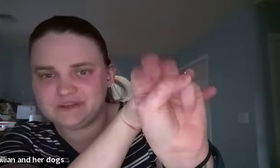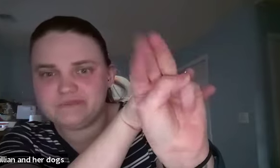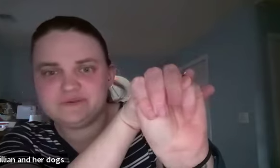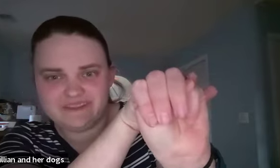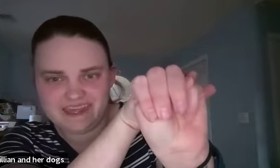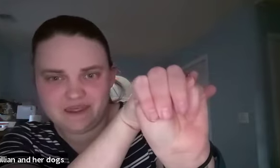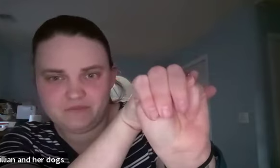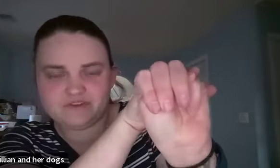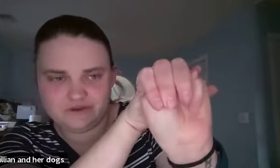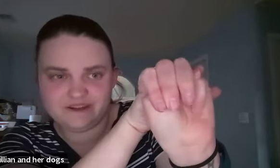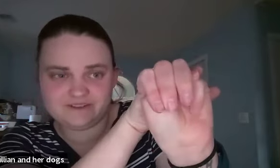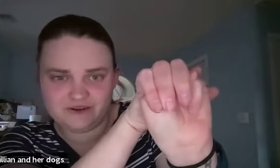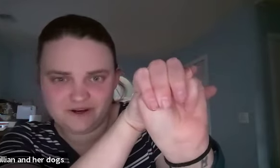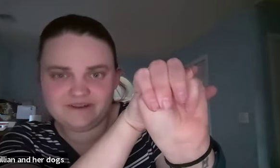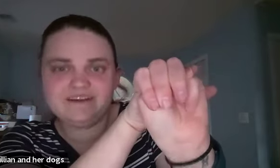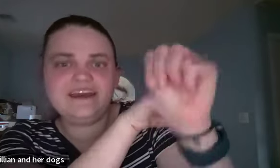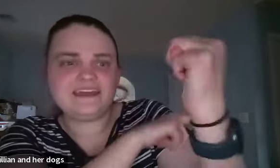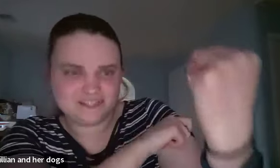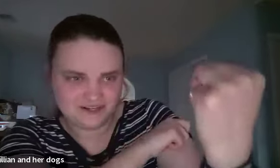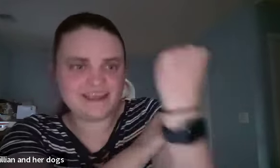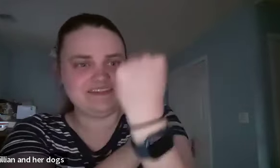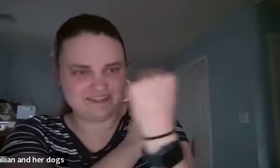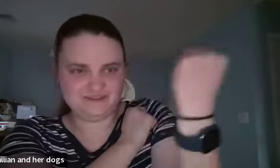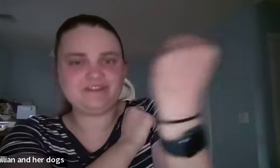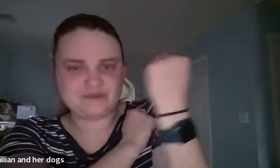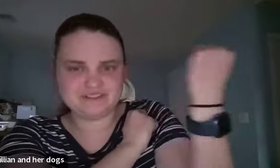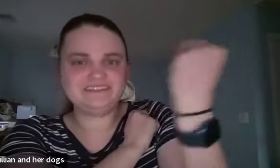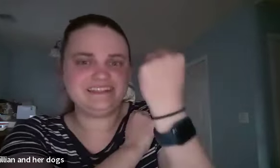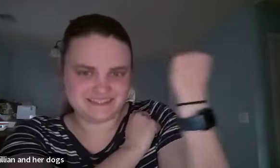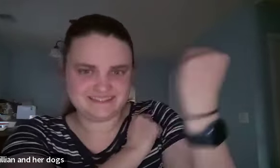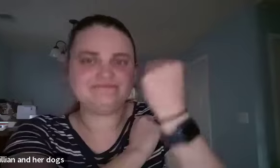So I'm doing the M with 3 fingers over, turn it, and then circular motion. Yes.